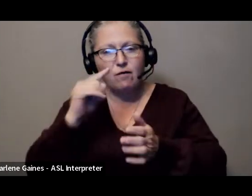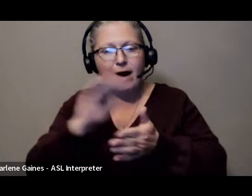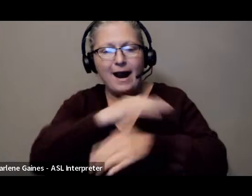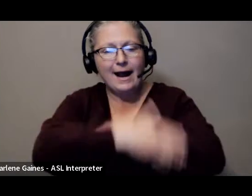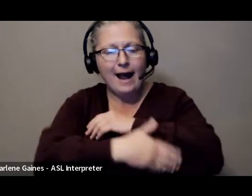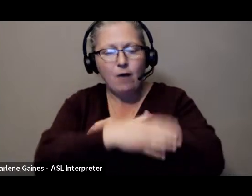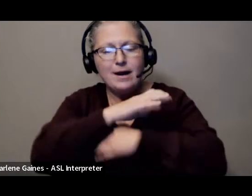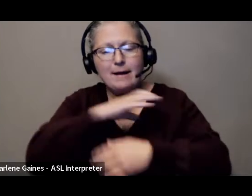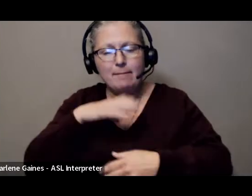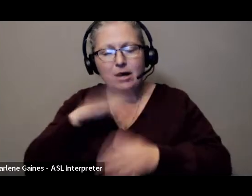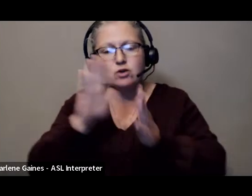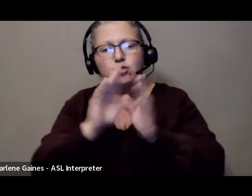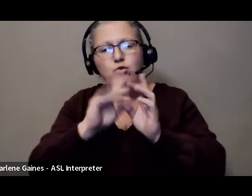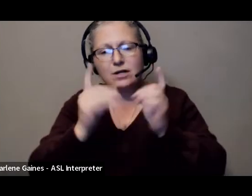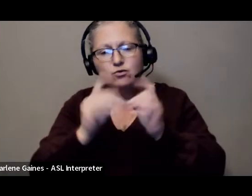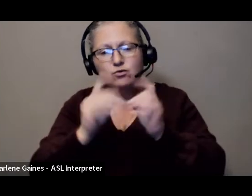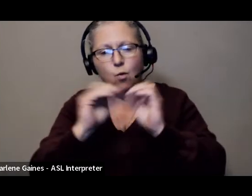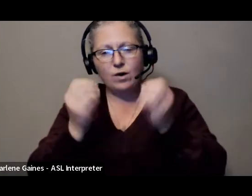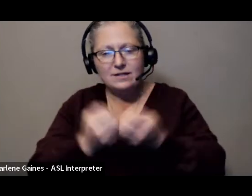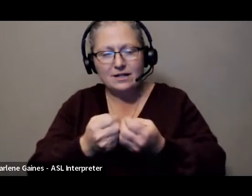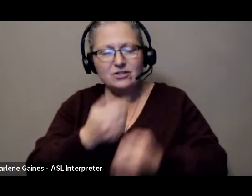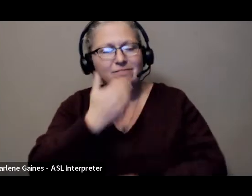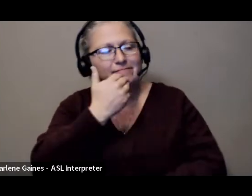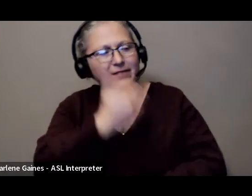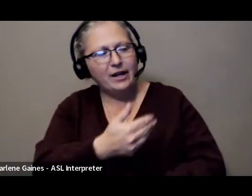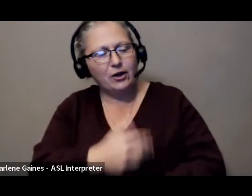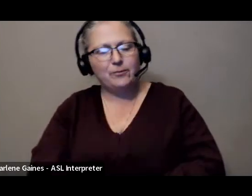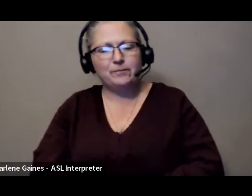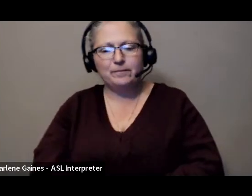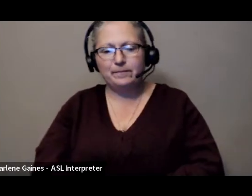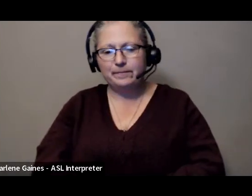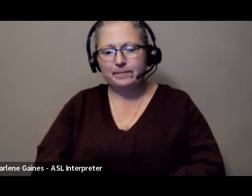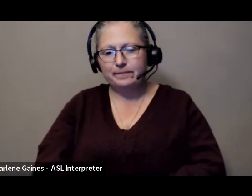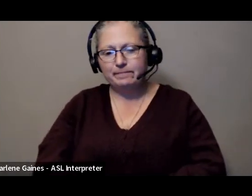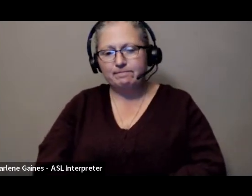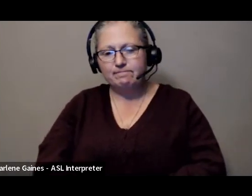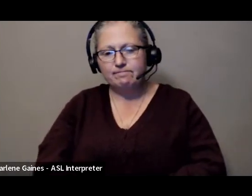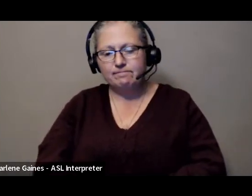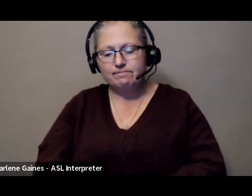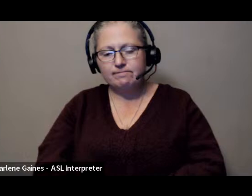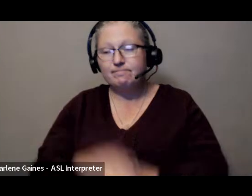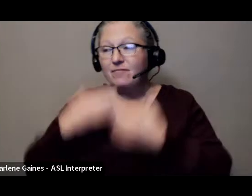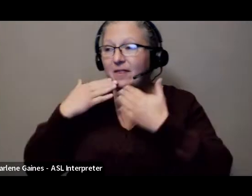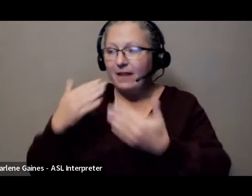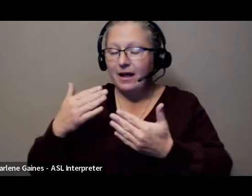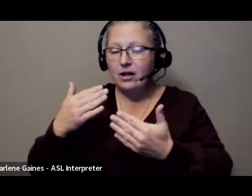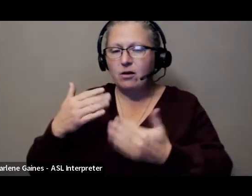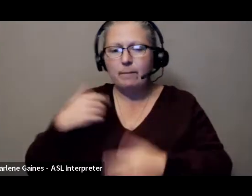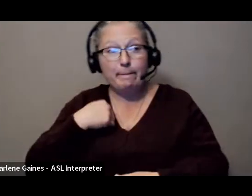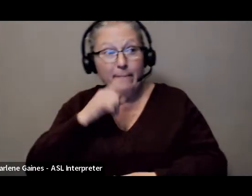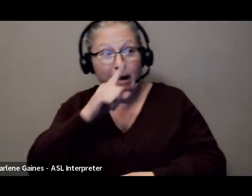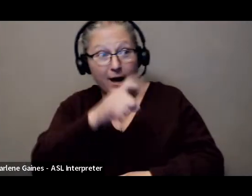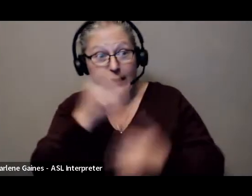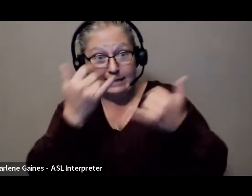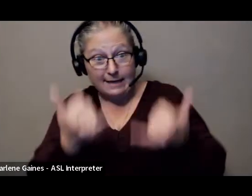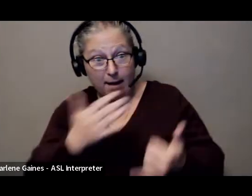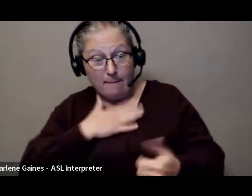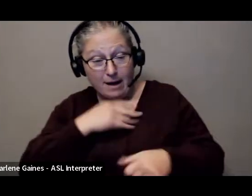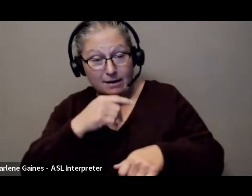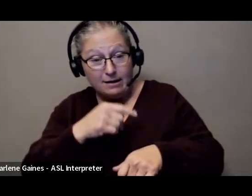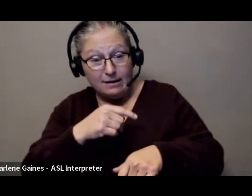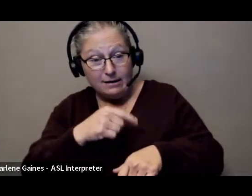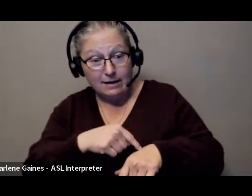on School District Organization. Thank you. Okay. Thank you. May I ask if now is the time for me